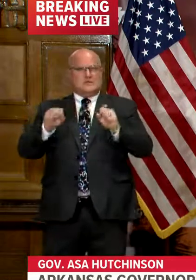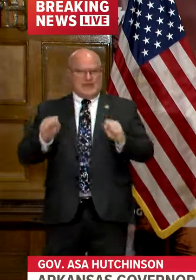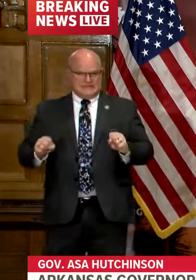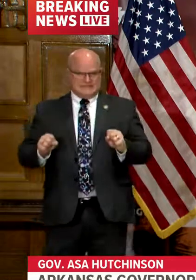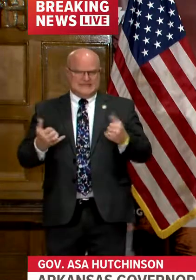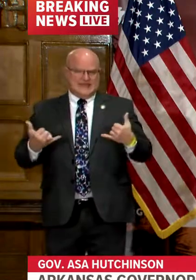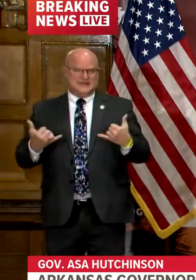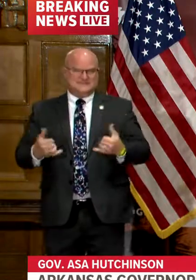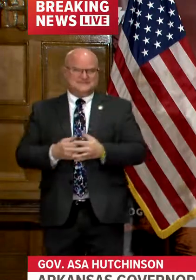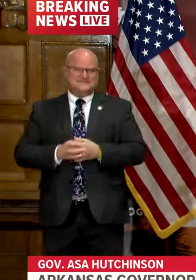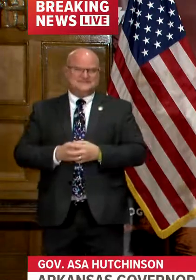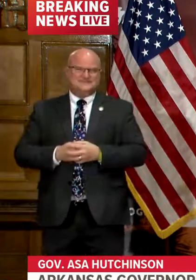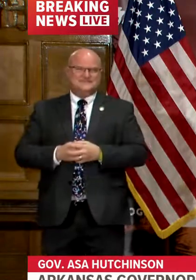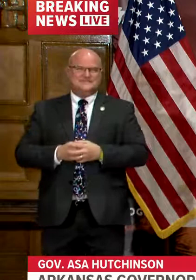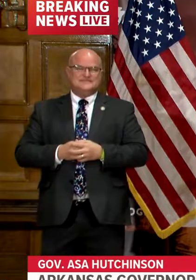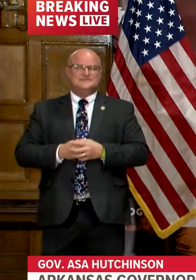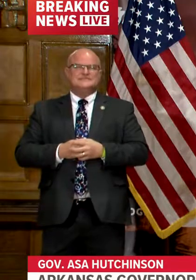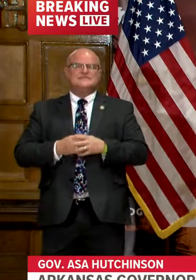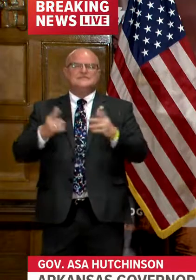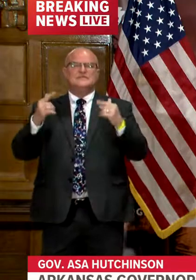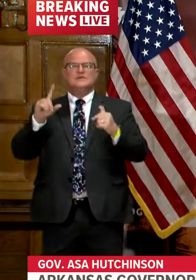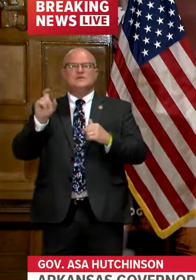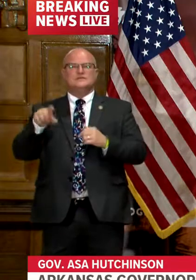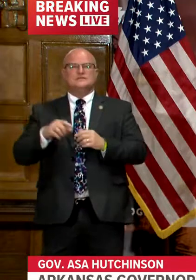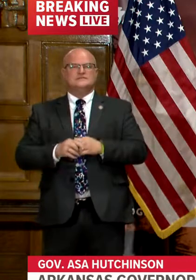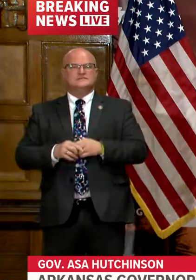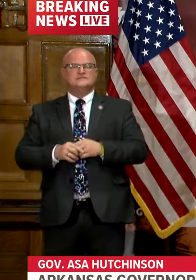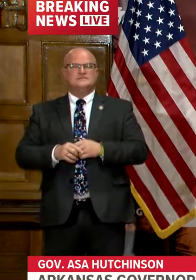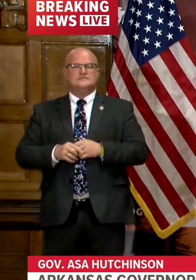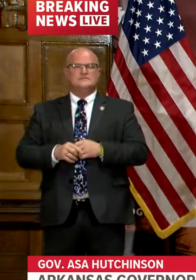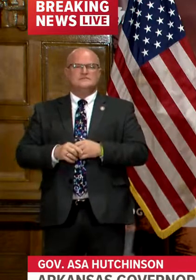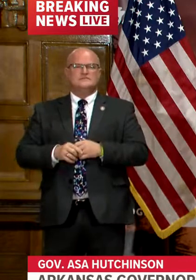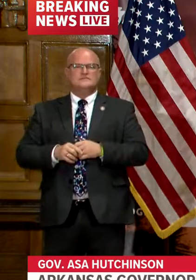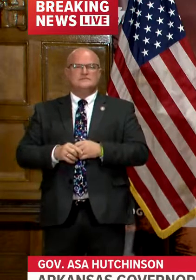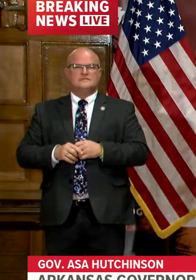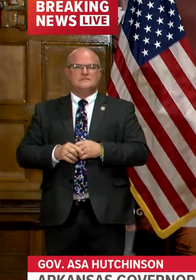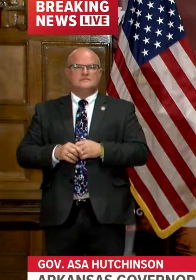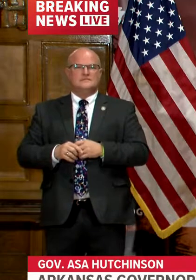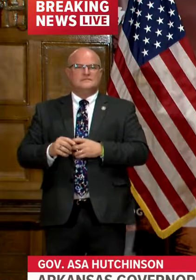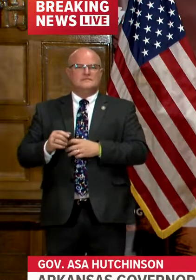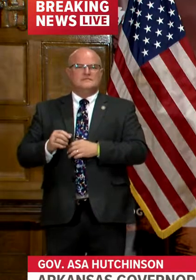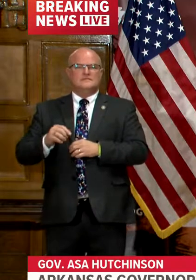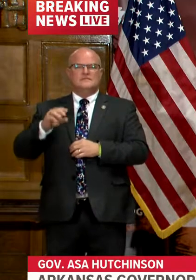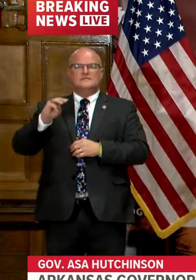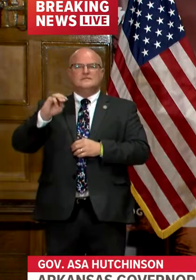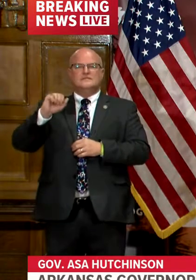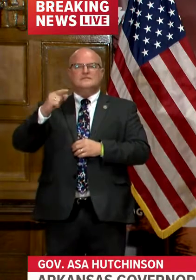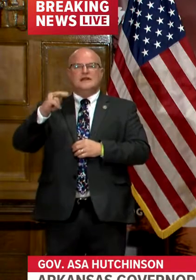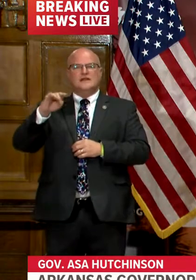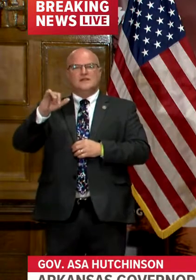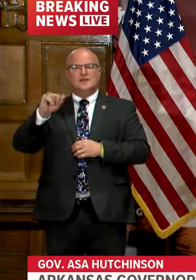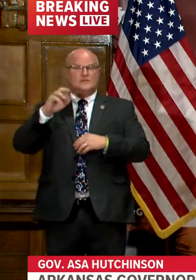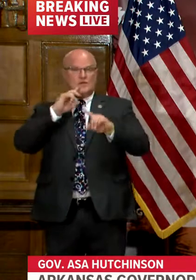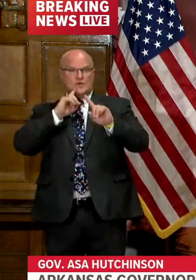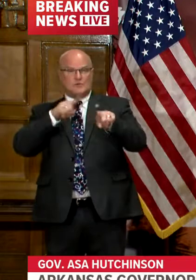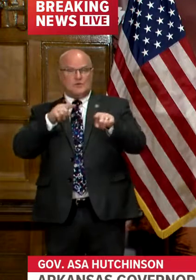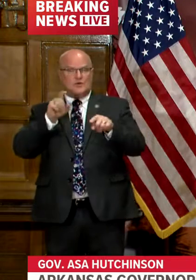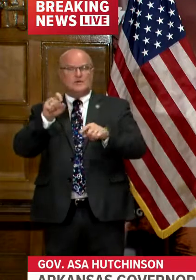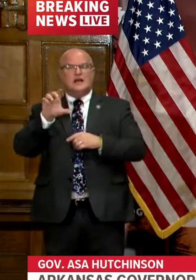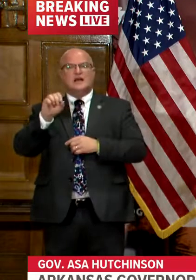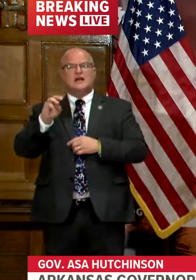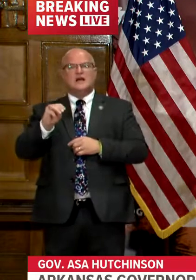there. Next question. Governor, Mike McNeil at MagnoliaReporter.com.